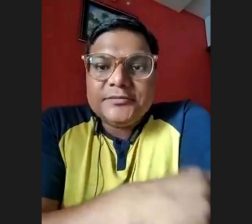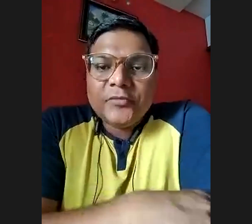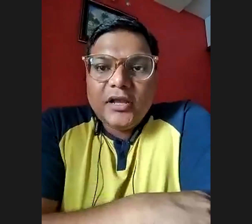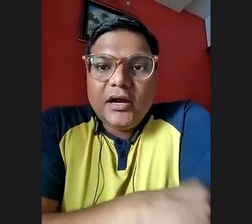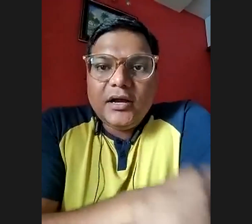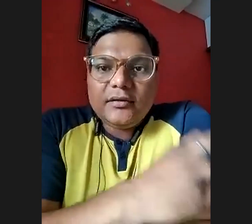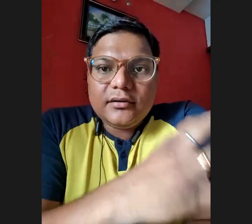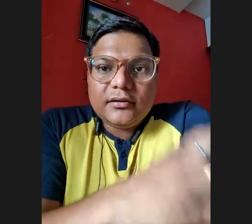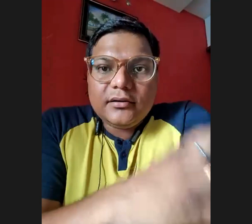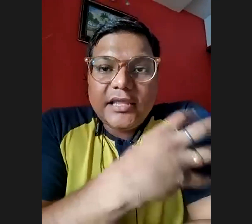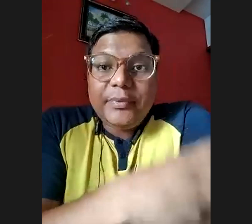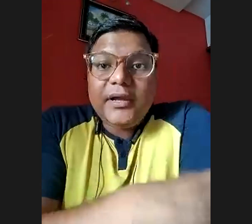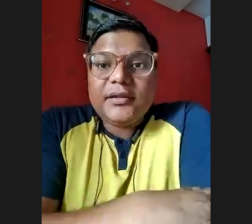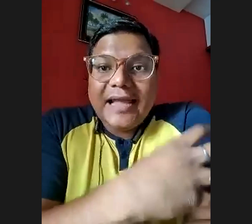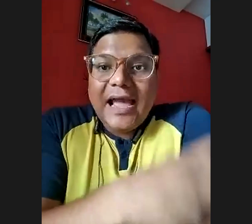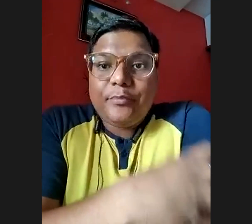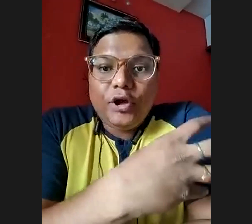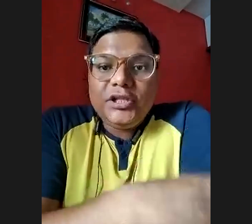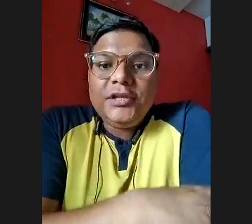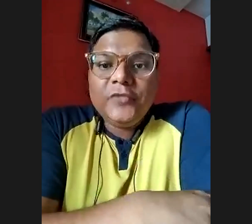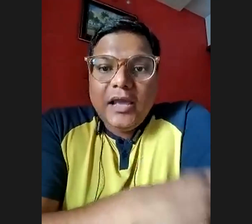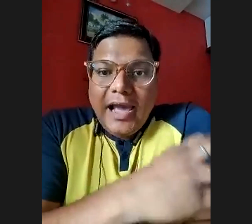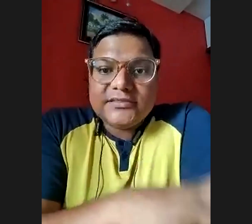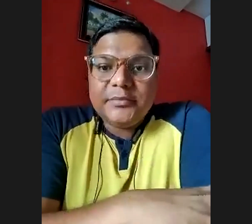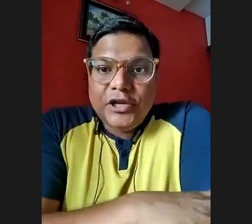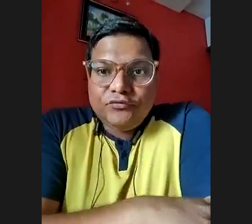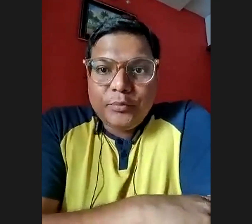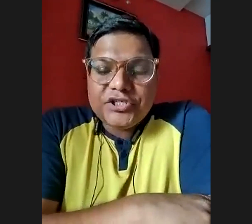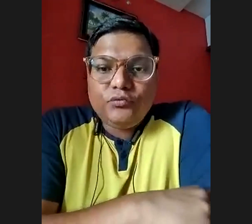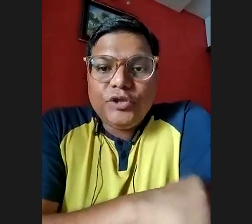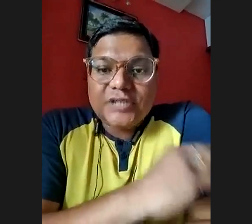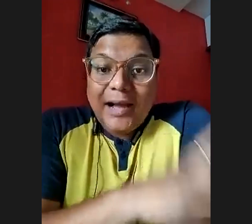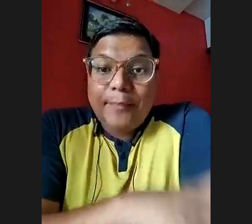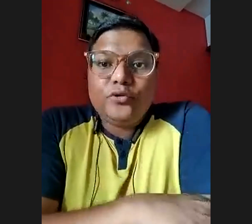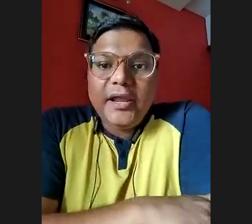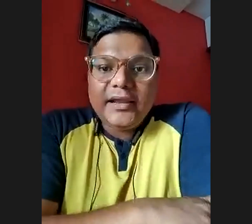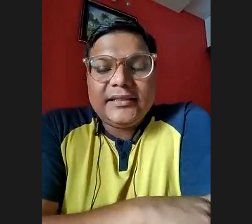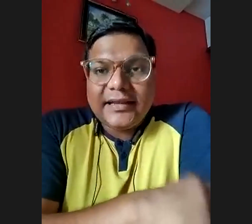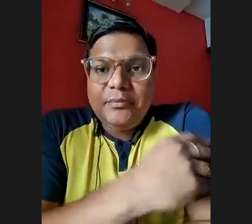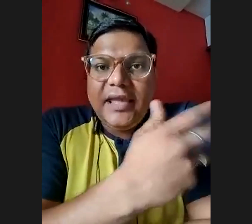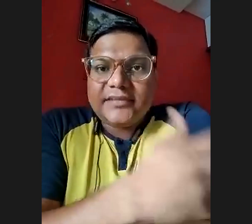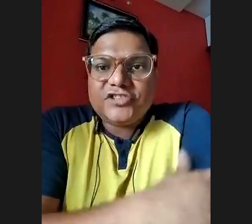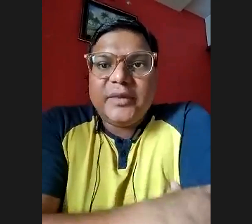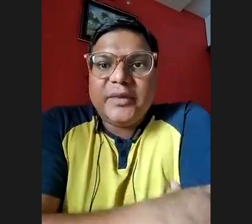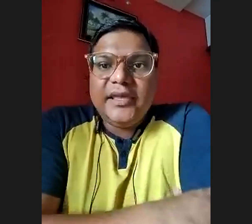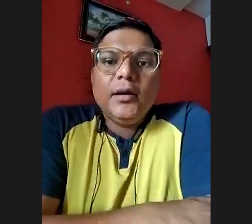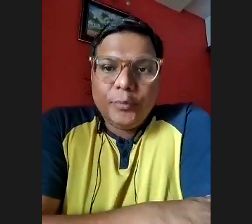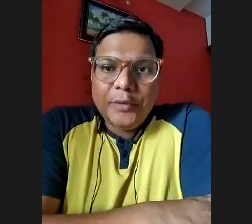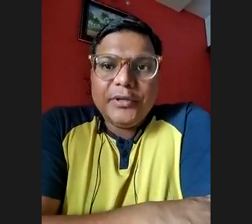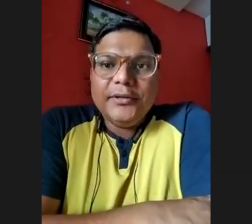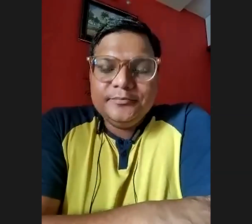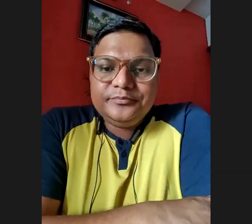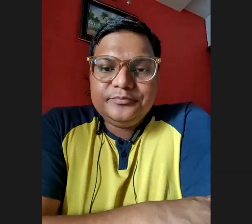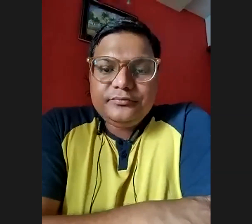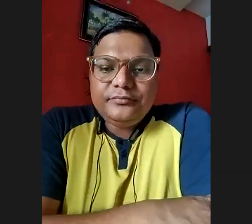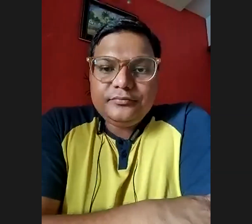help us keep a tap on the accessible information which are up to date, and that can be accessed by